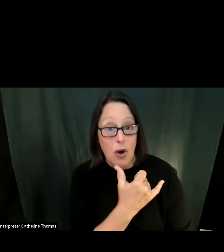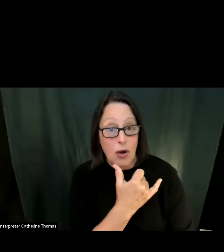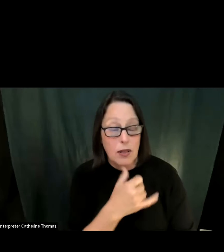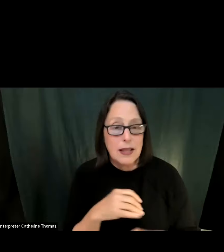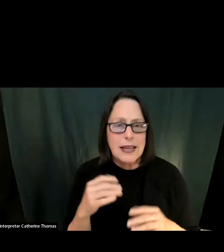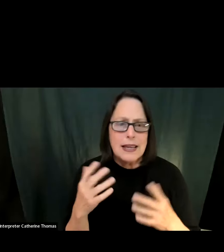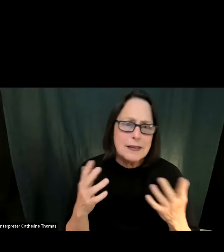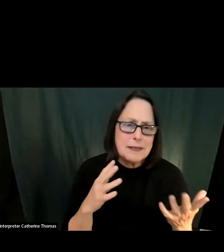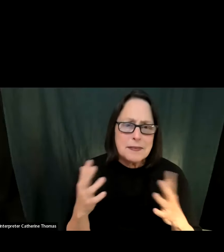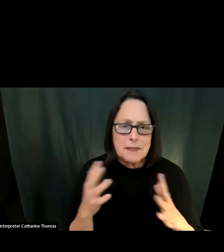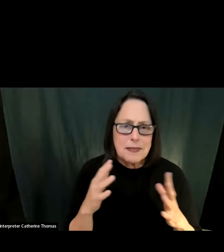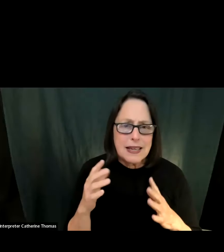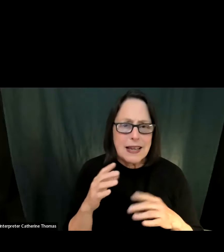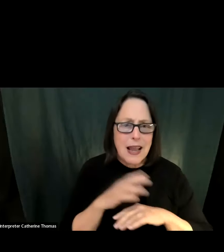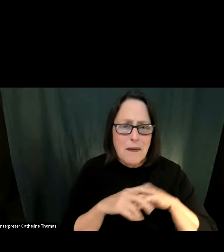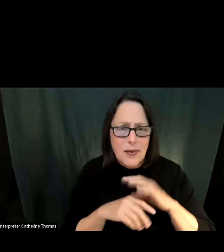I want to